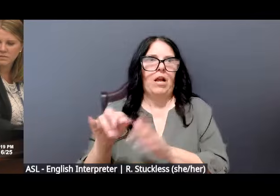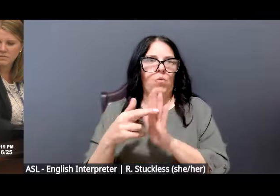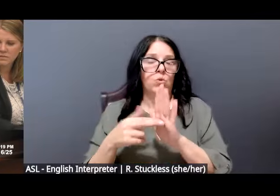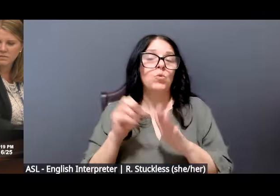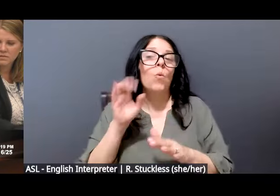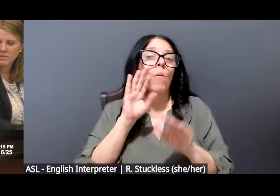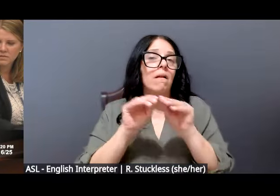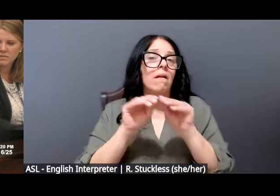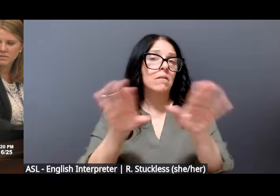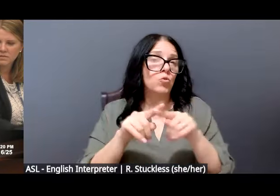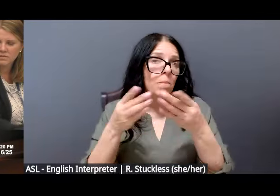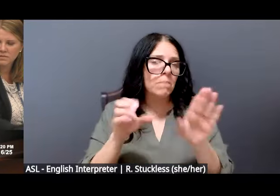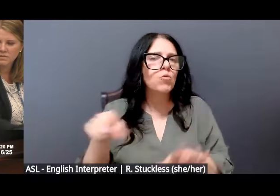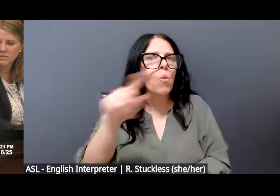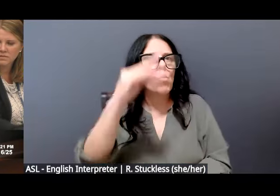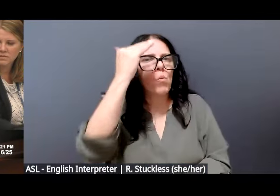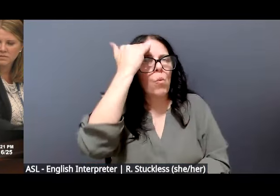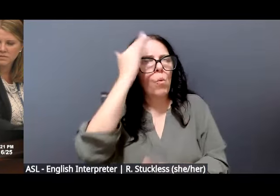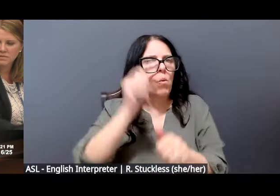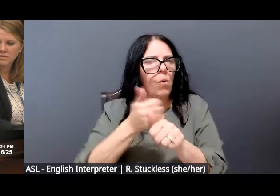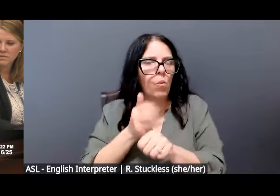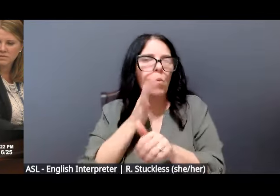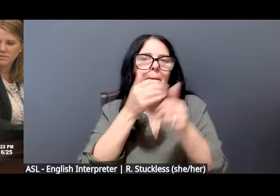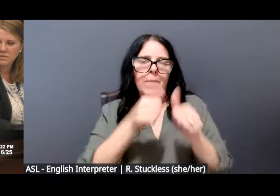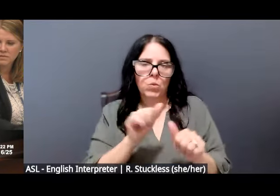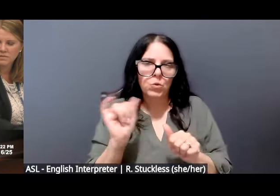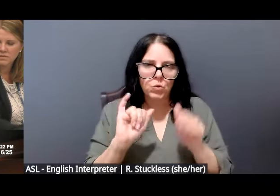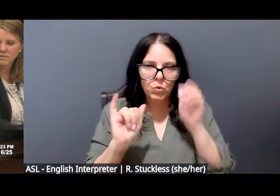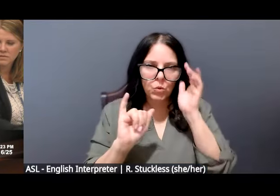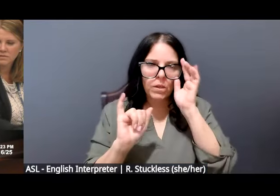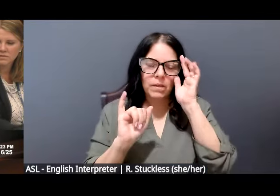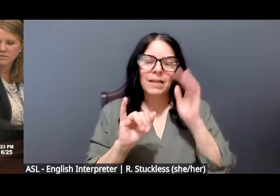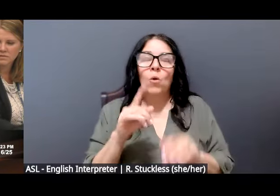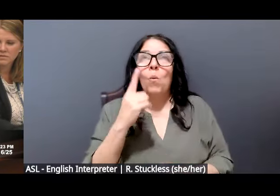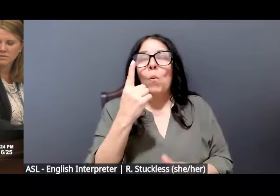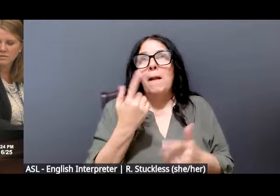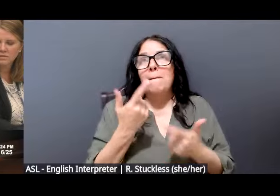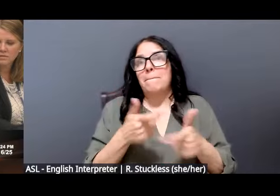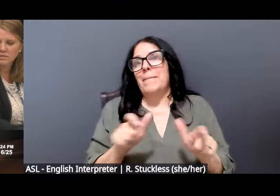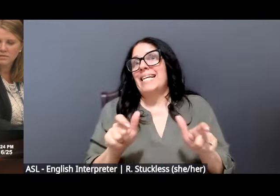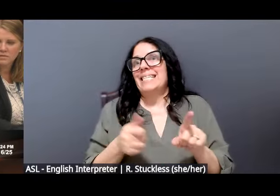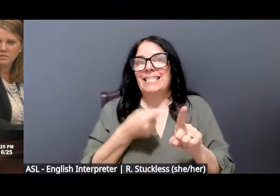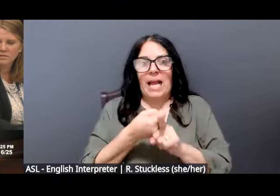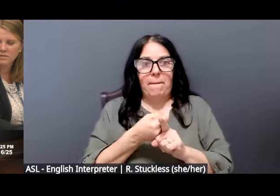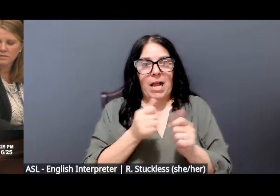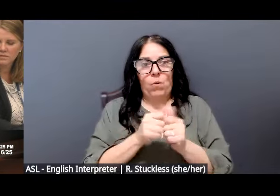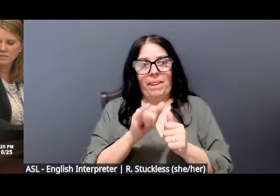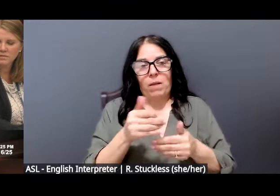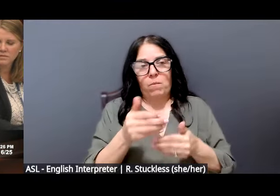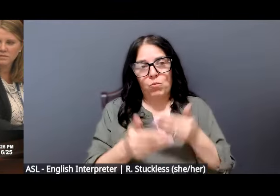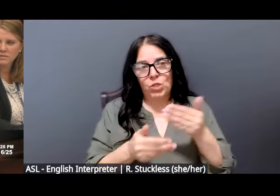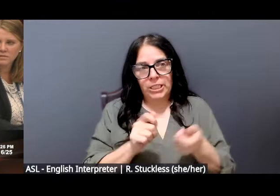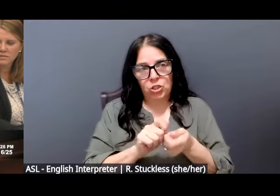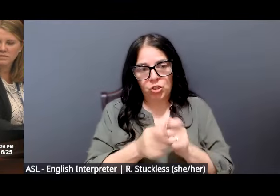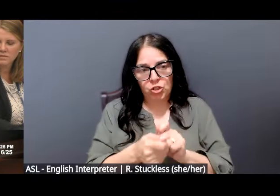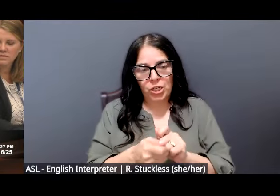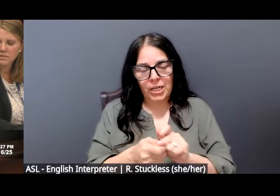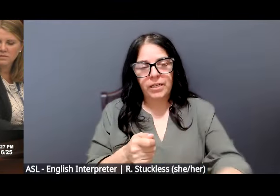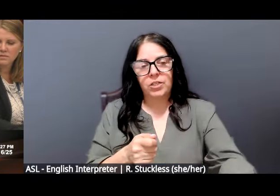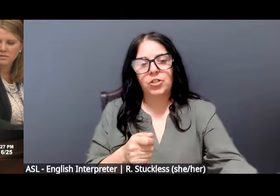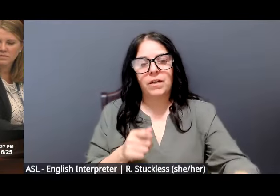public, so they're aware. We will post them as well. The biggest impact with the procedural change is the requirement that